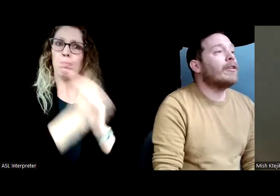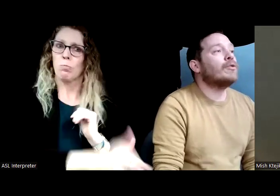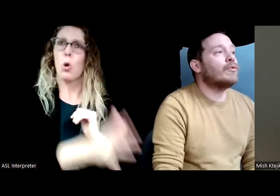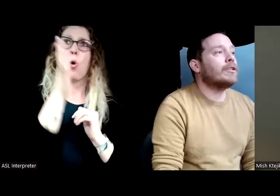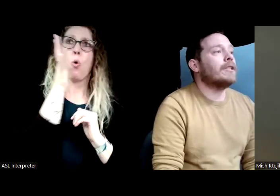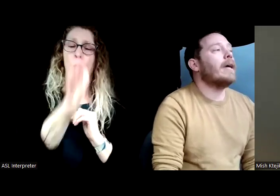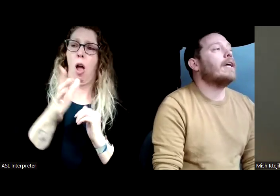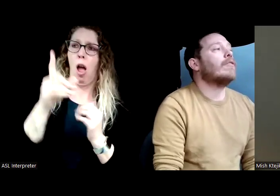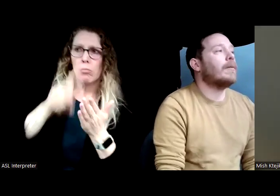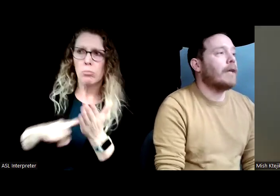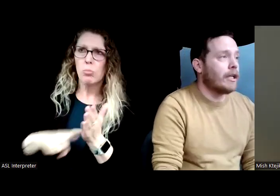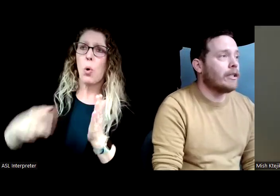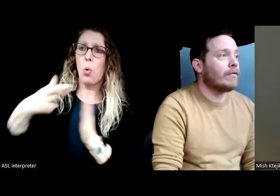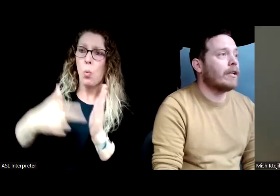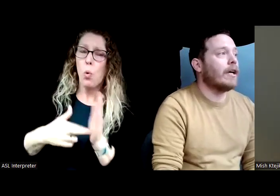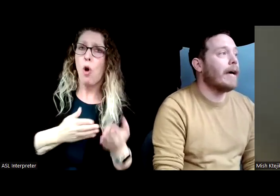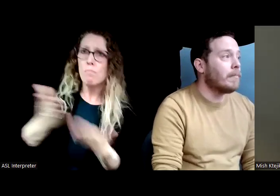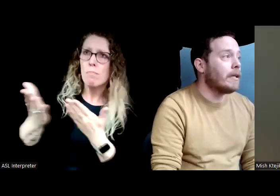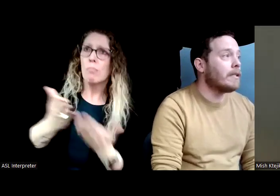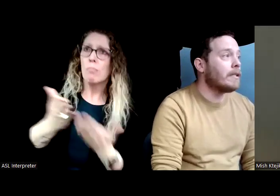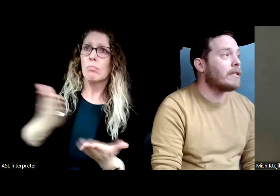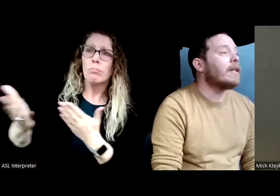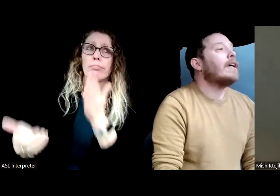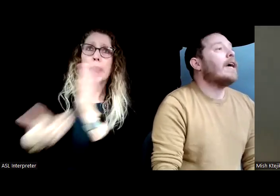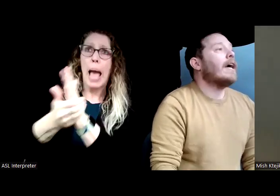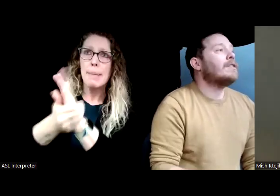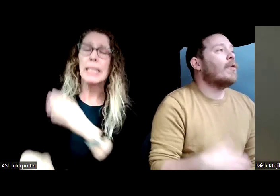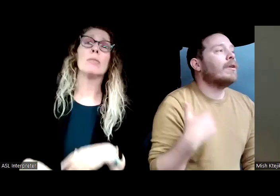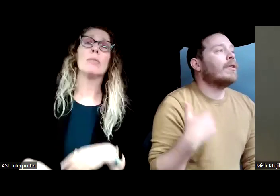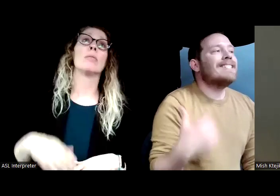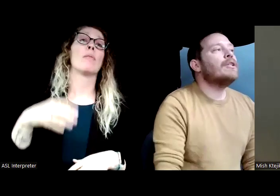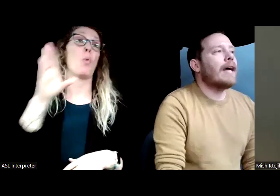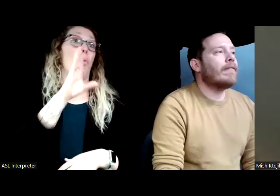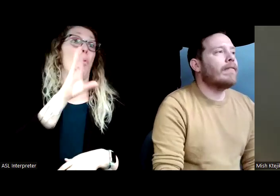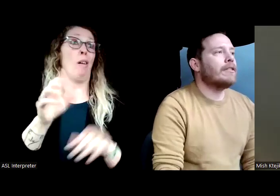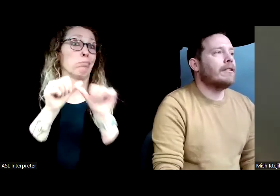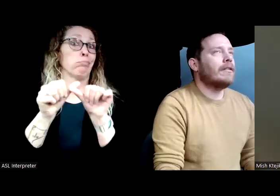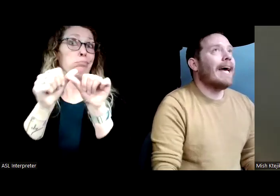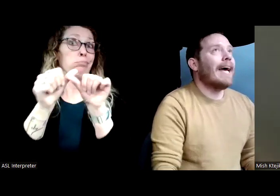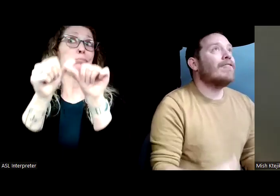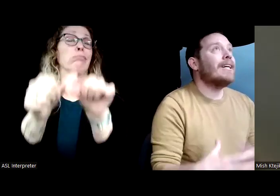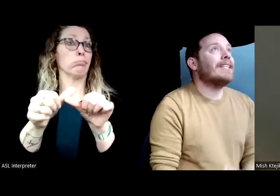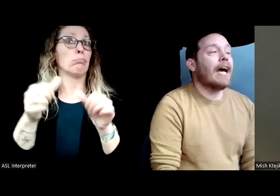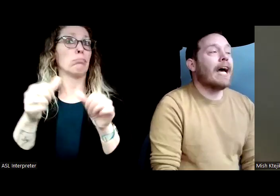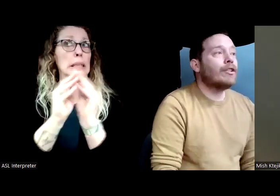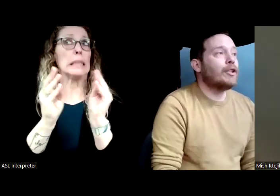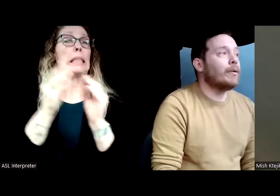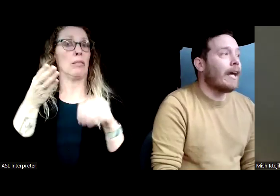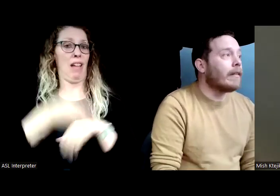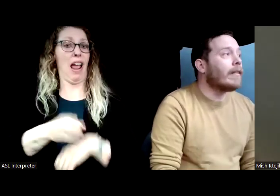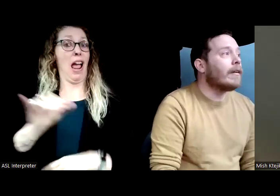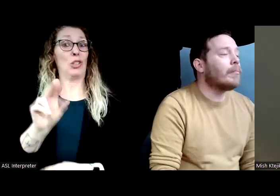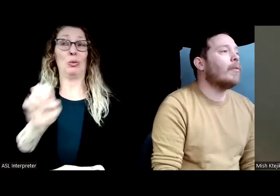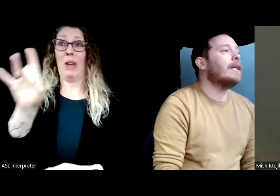reviewing those rules and making recommendations for amendments. And so we'll continue to have meetings after June